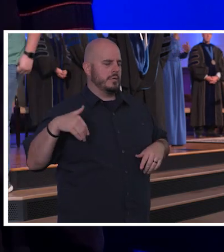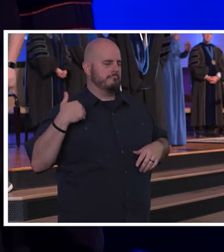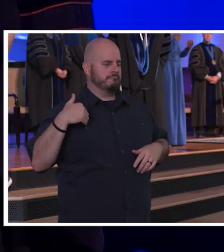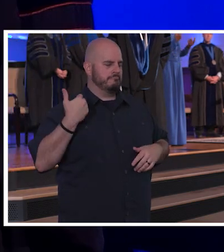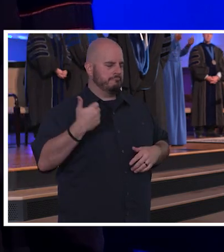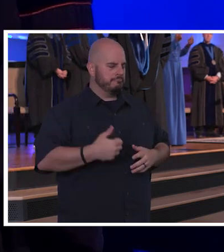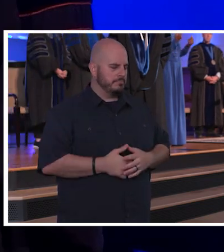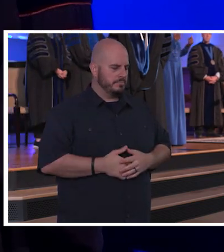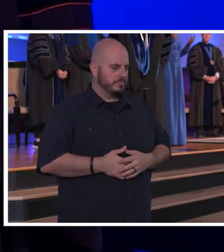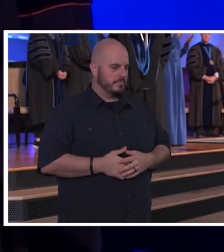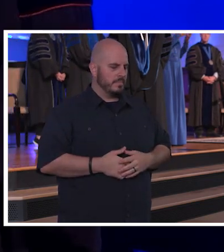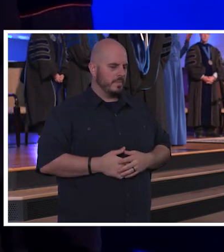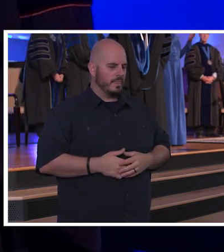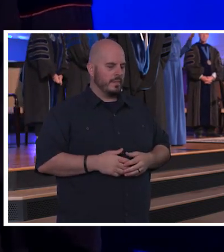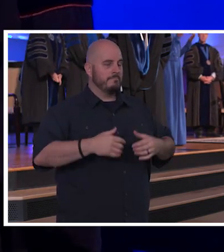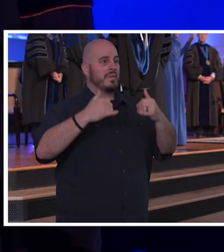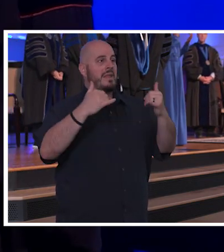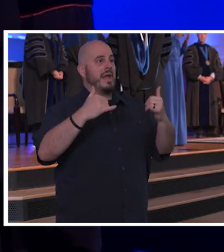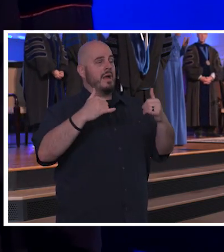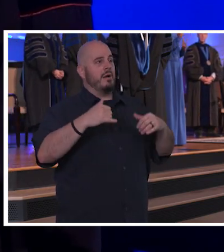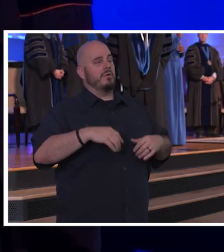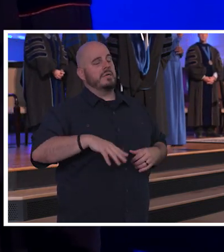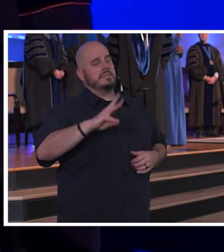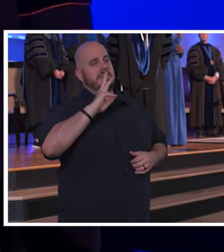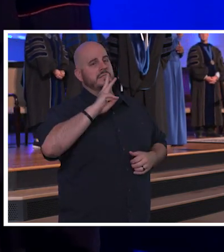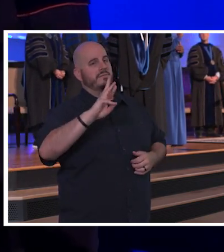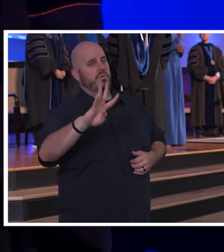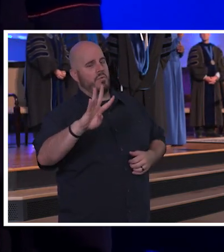at 64,